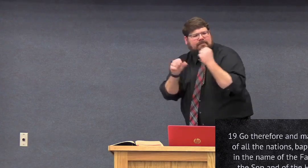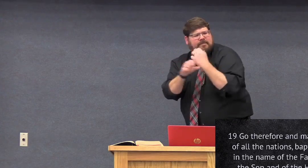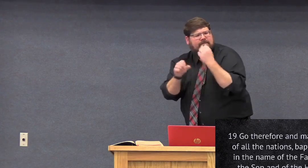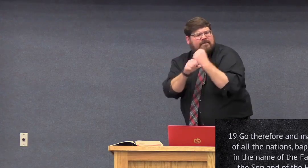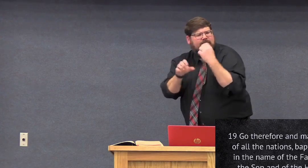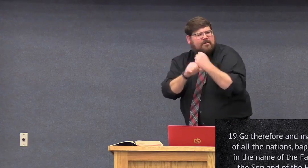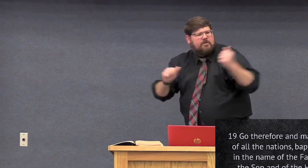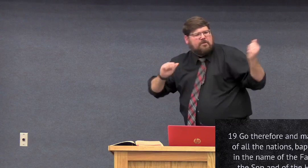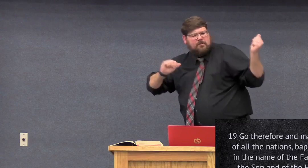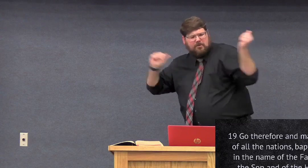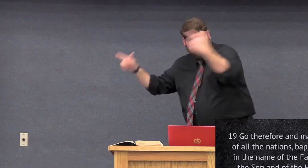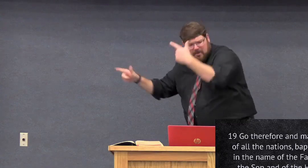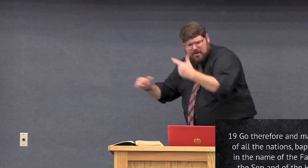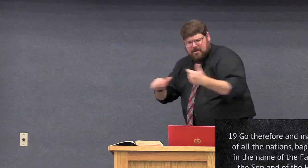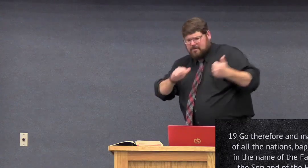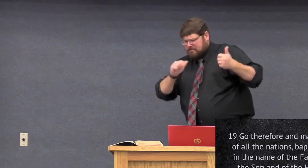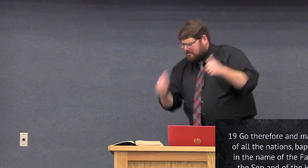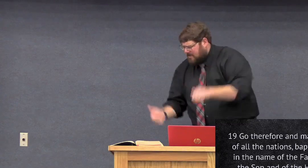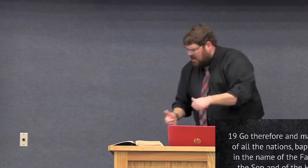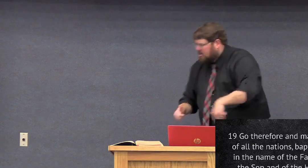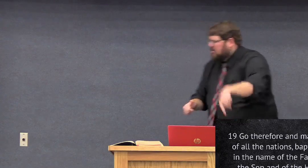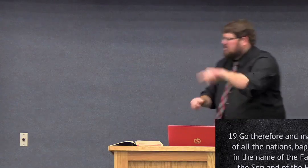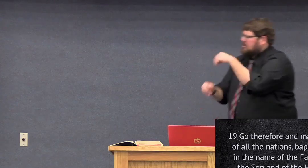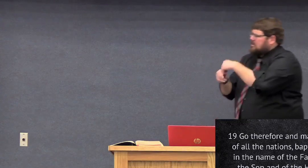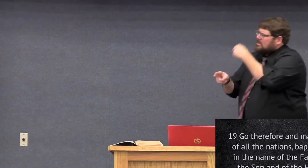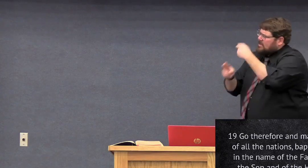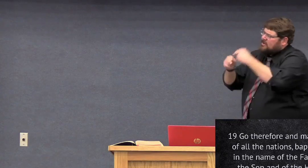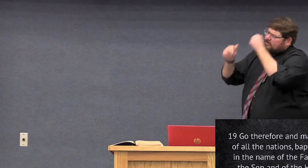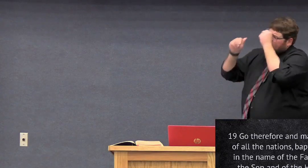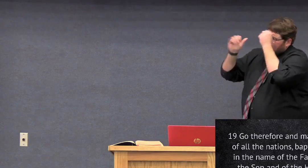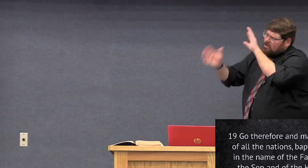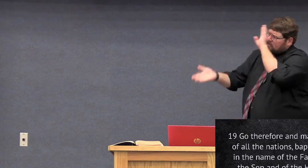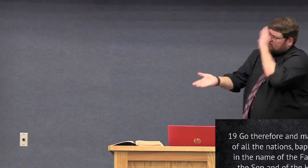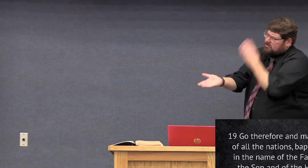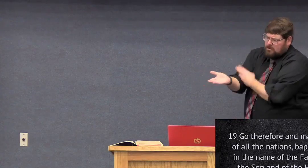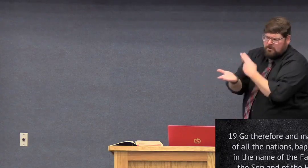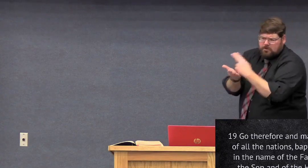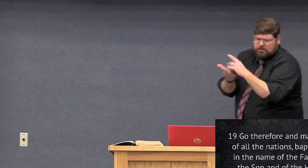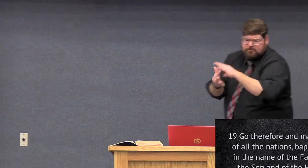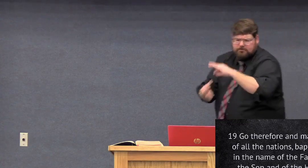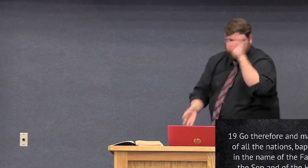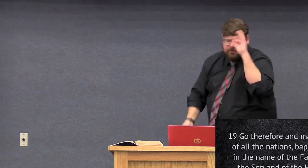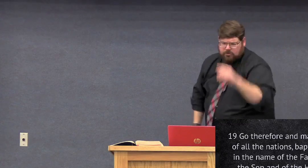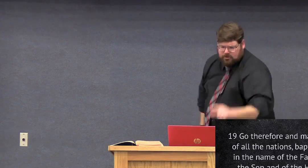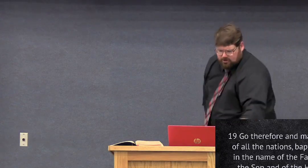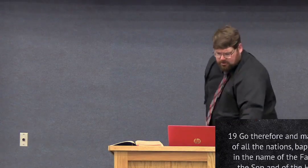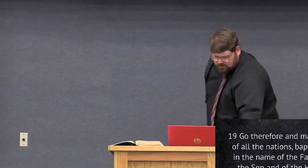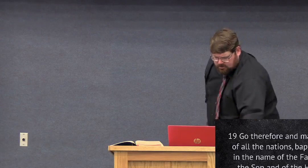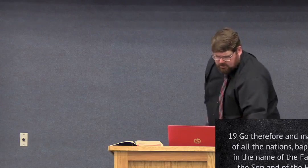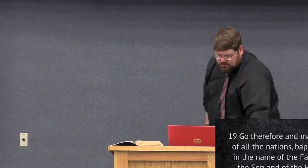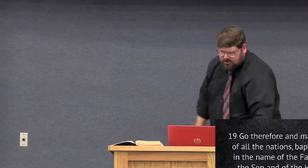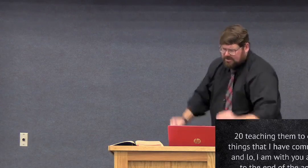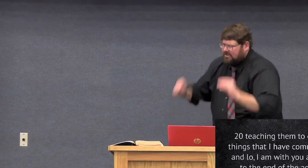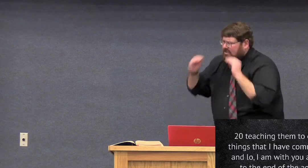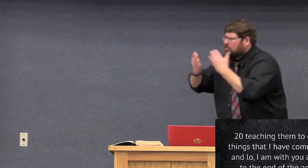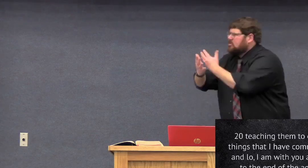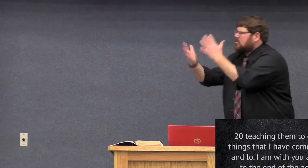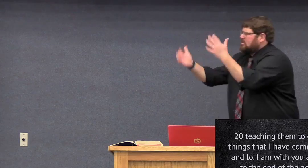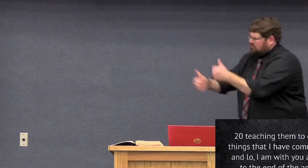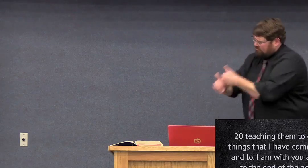that mean? Make disciples, baptizing them in the name of the Father and the Son and of the Holy Spirit,